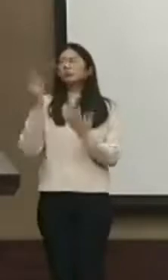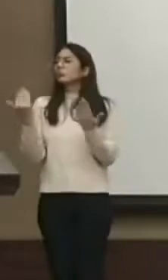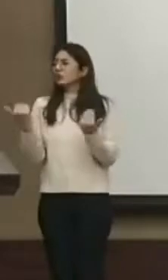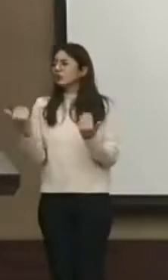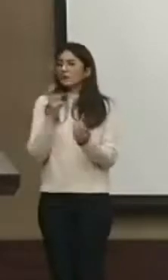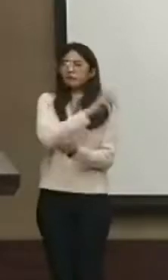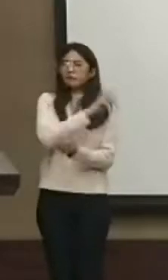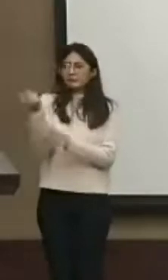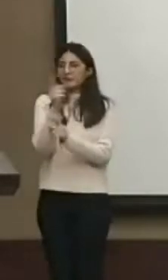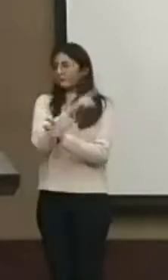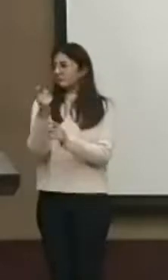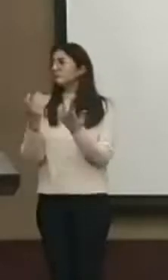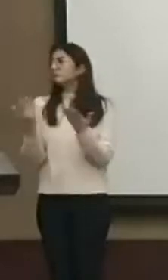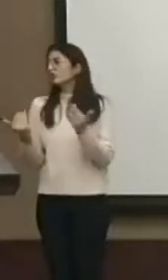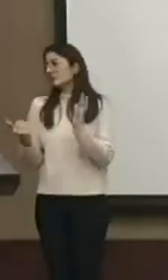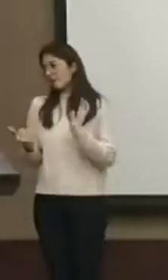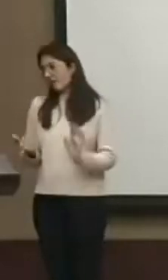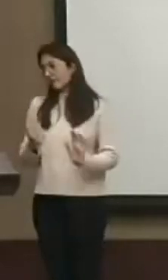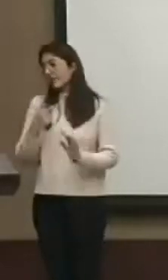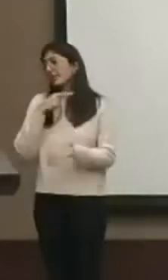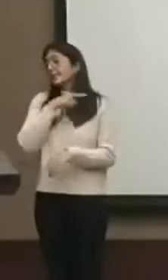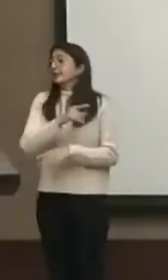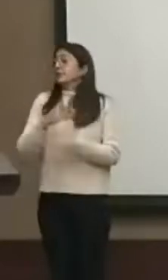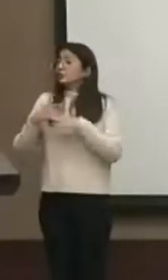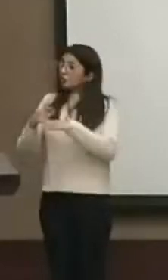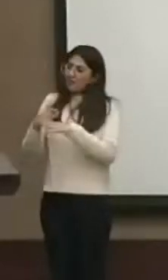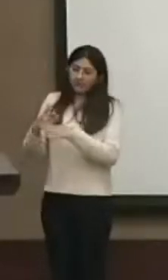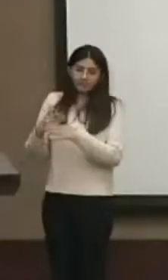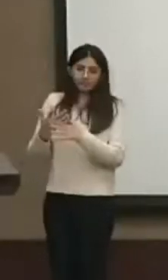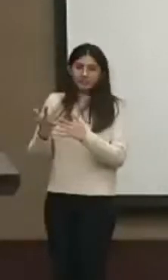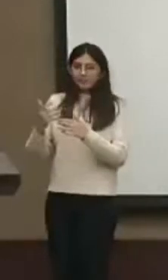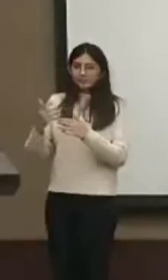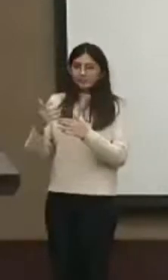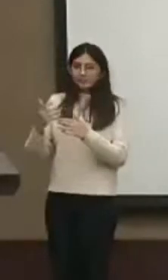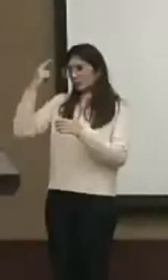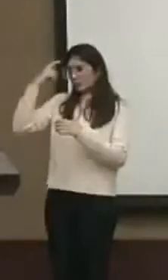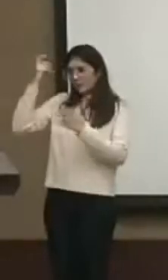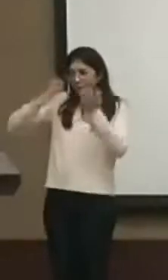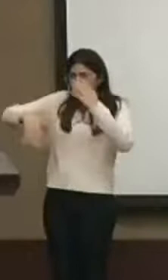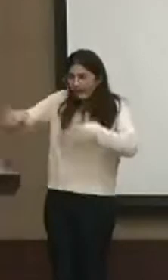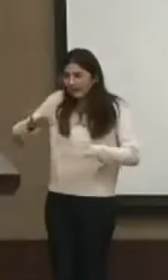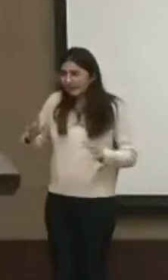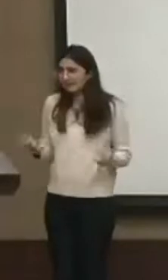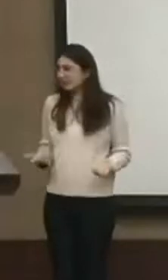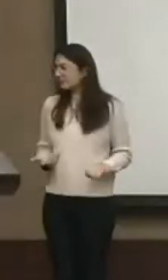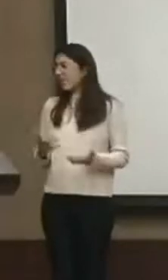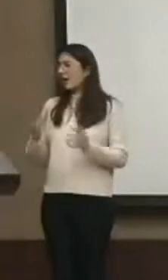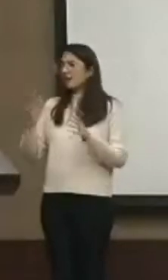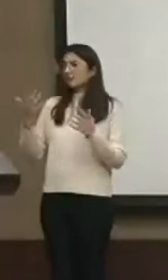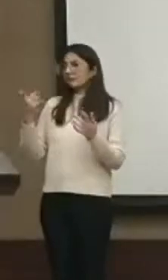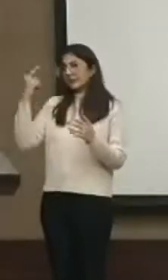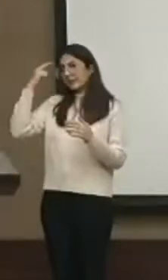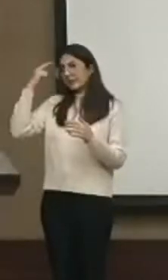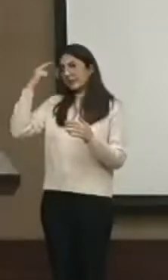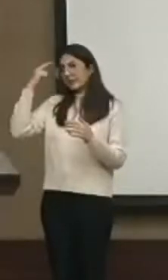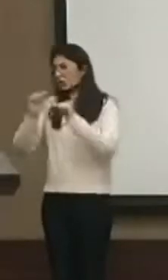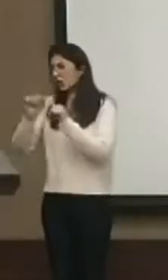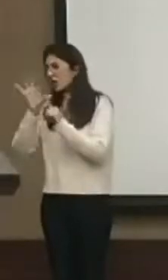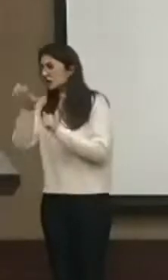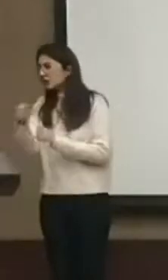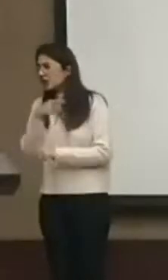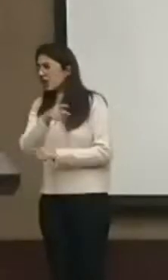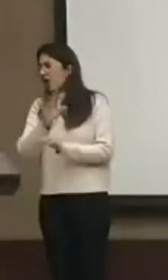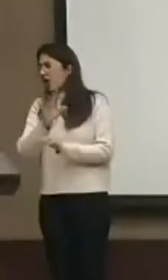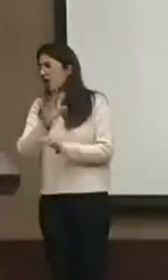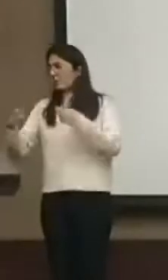open to sharing with people. It really covers the strategy, how we really take accessibility as a business problem